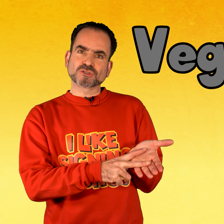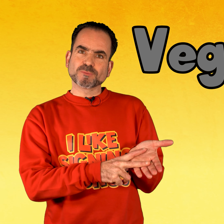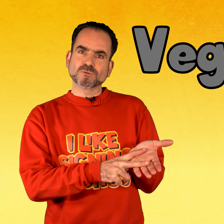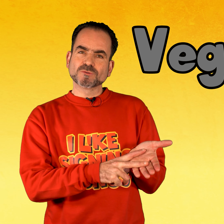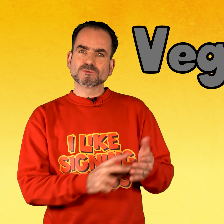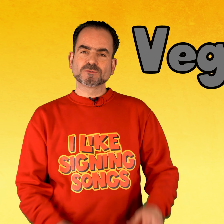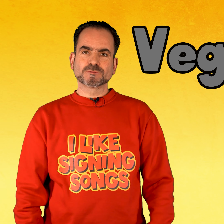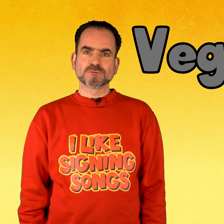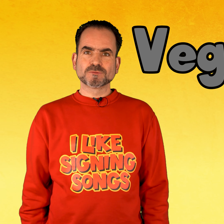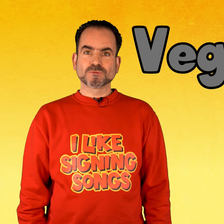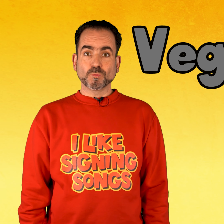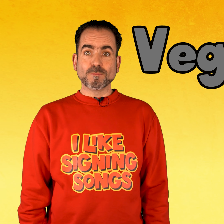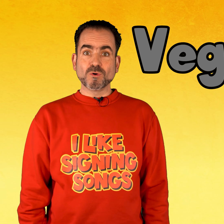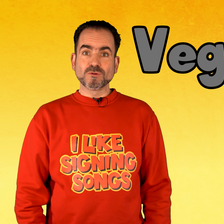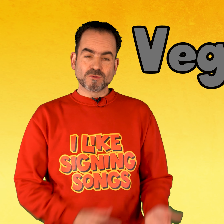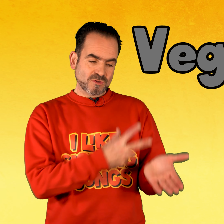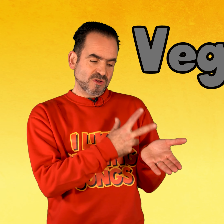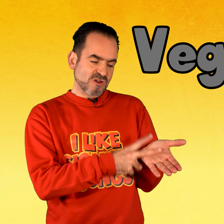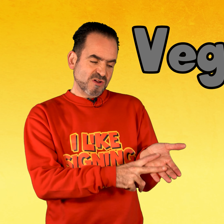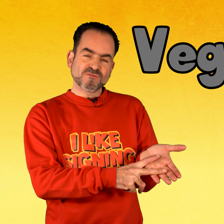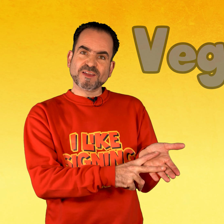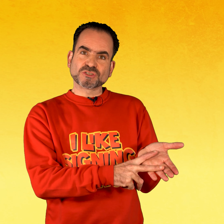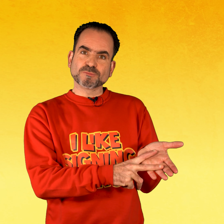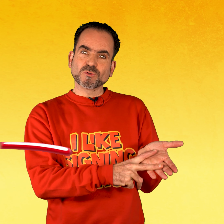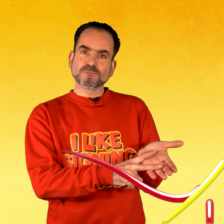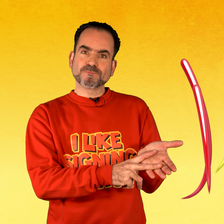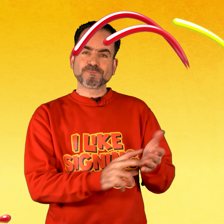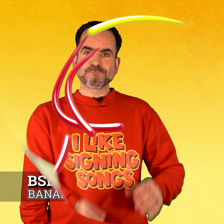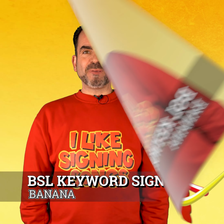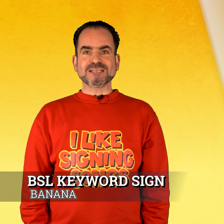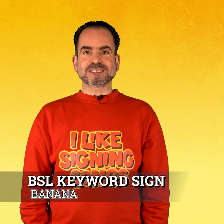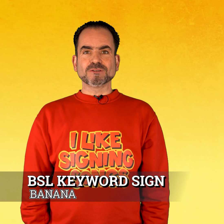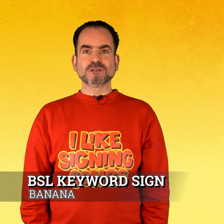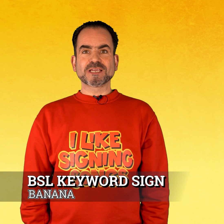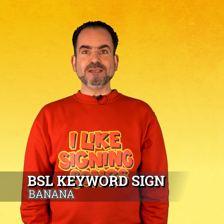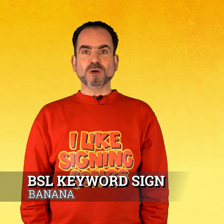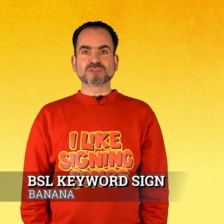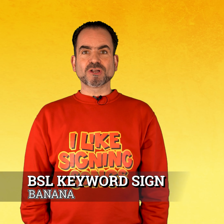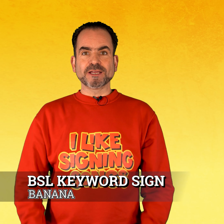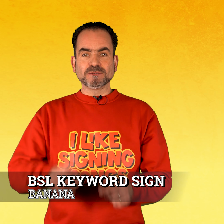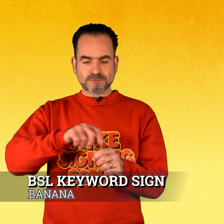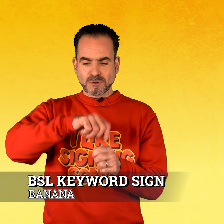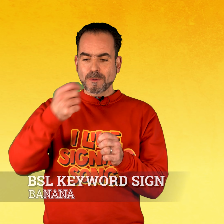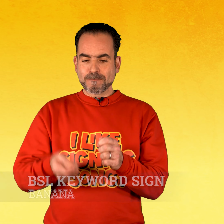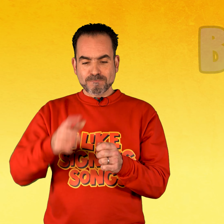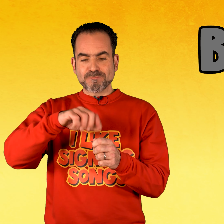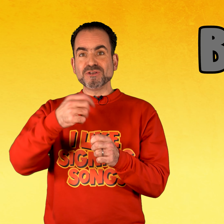vegetable. One more, vegetable. BSL, keyword sign,